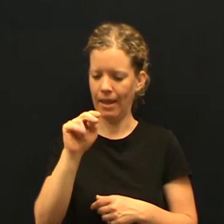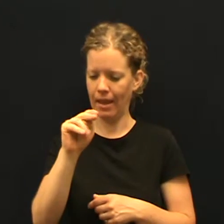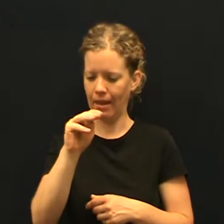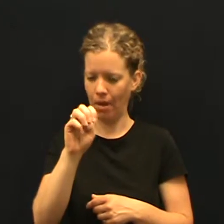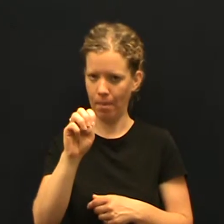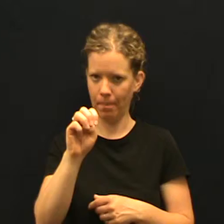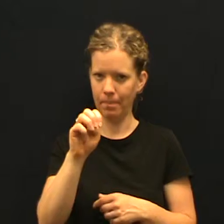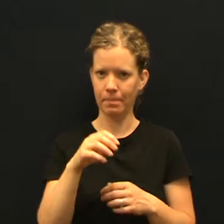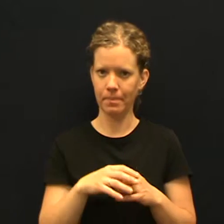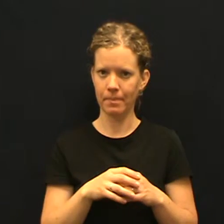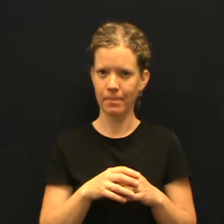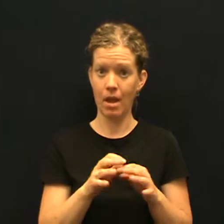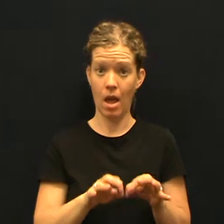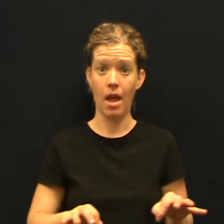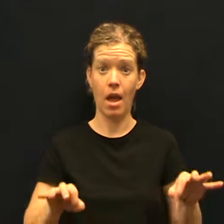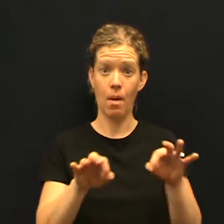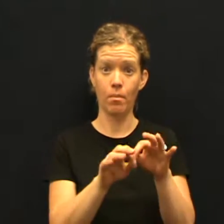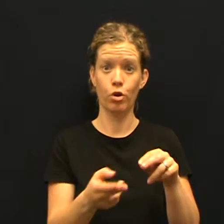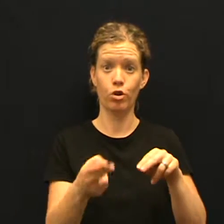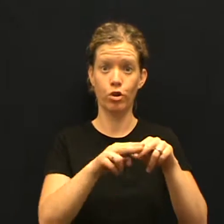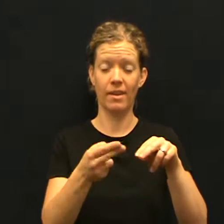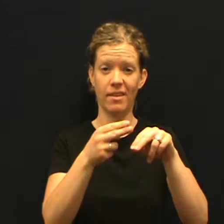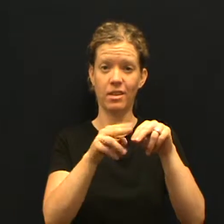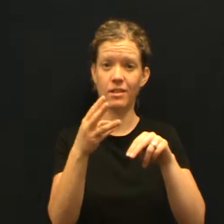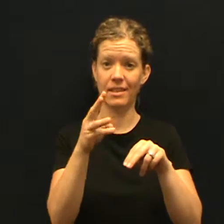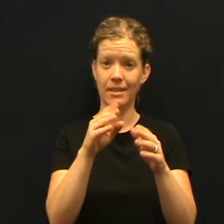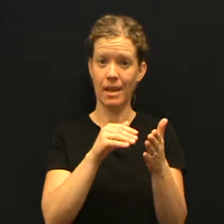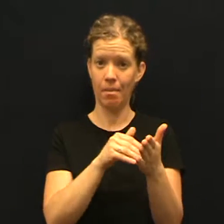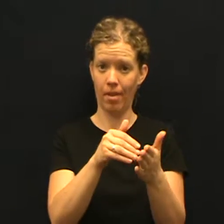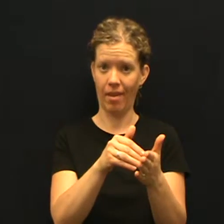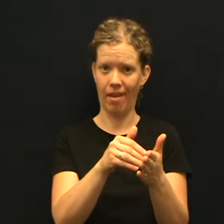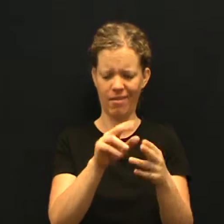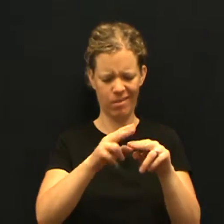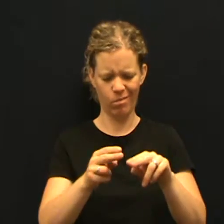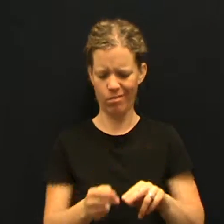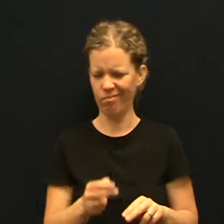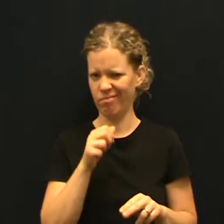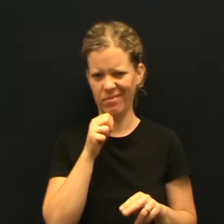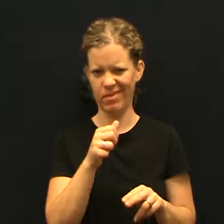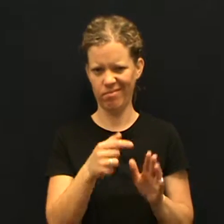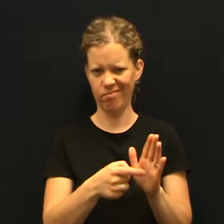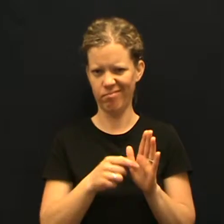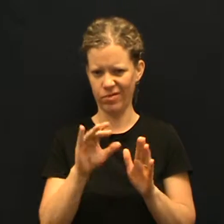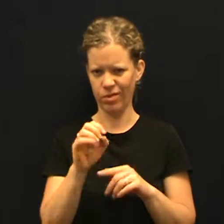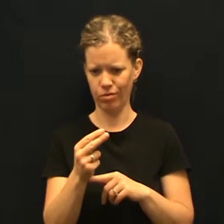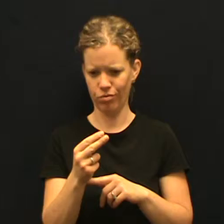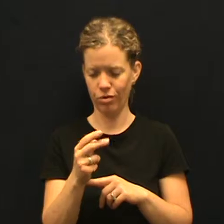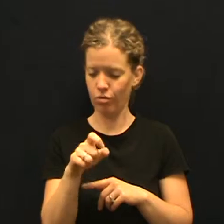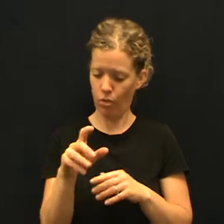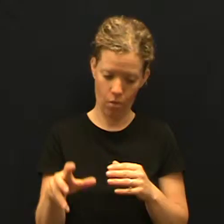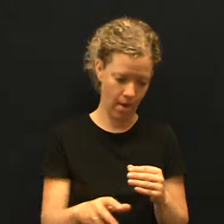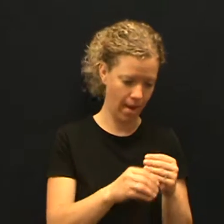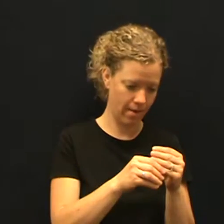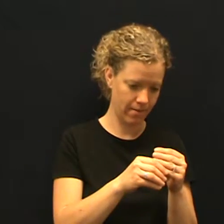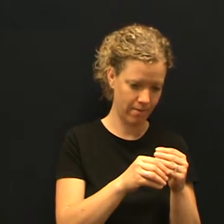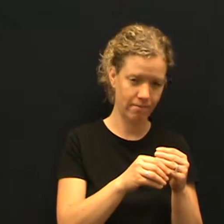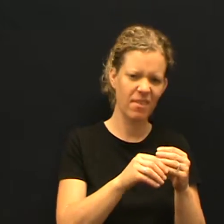Depreciation does not use any cash. And so we're going to end up adding that back. And then we're going to analyze the difference in our